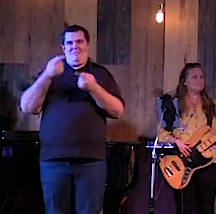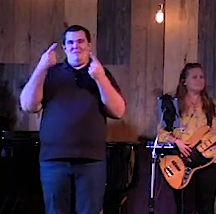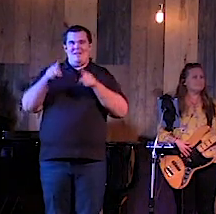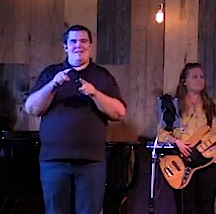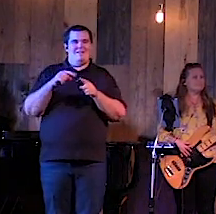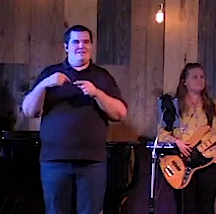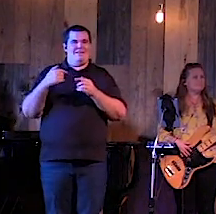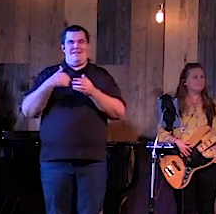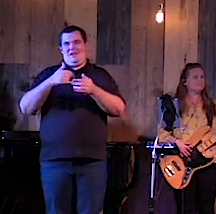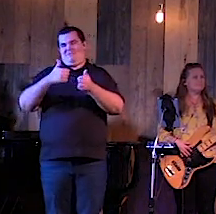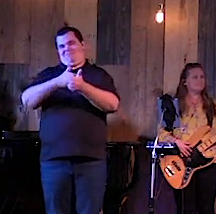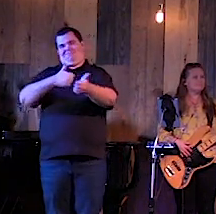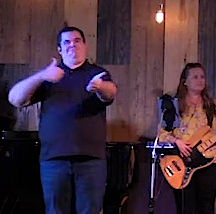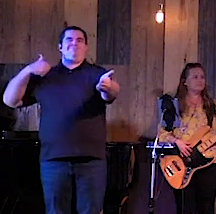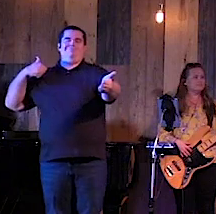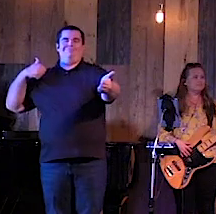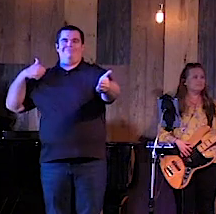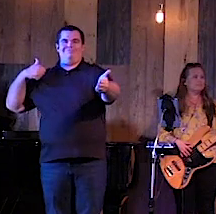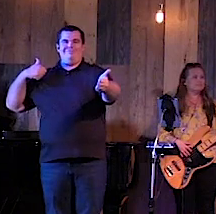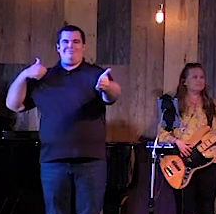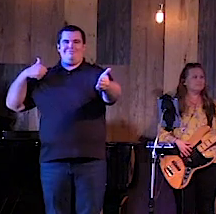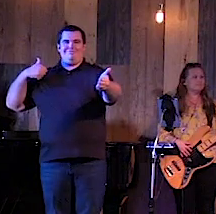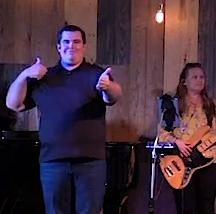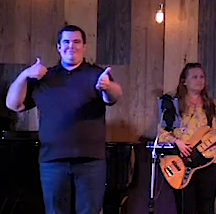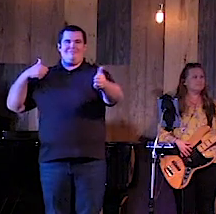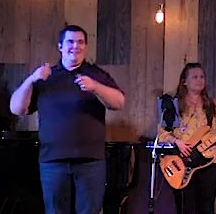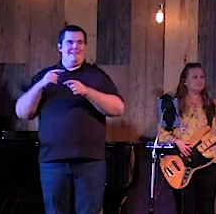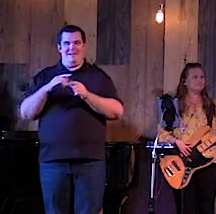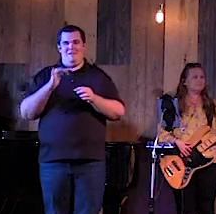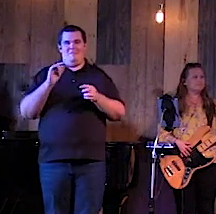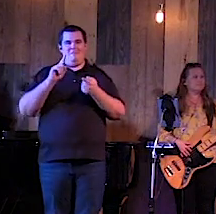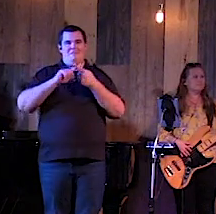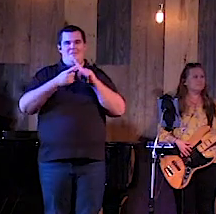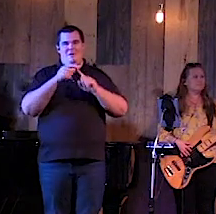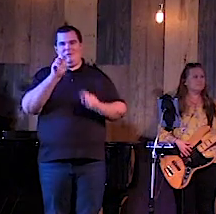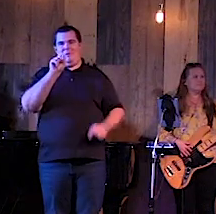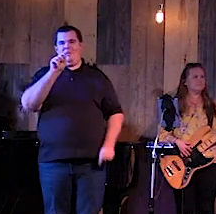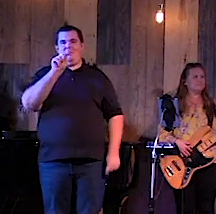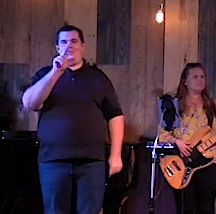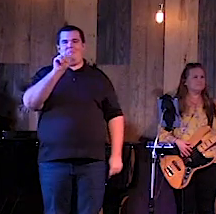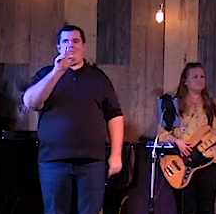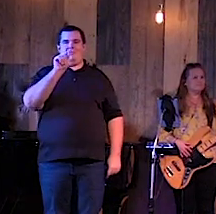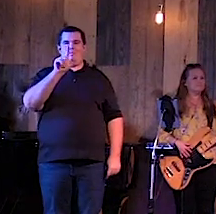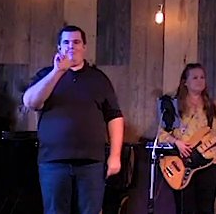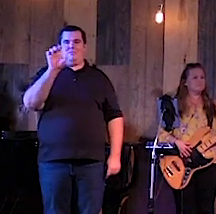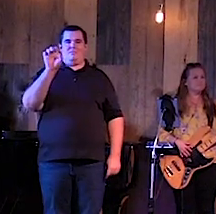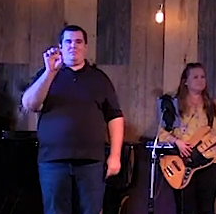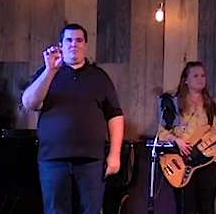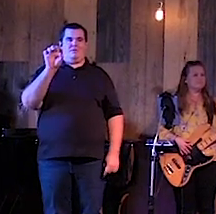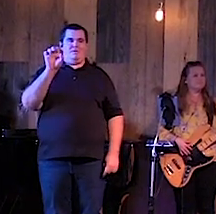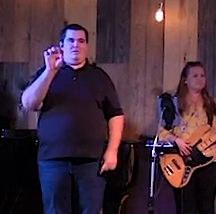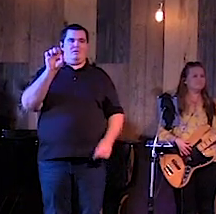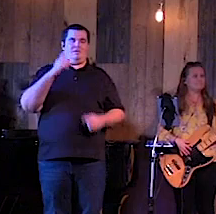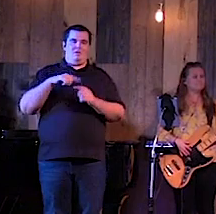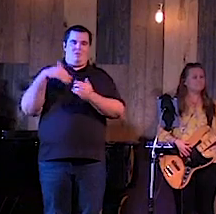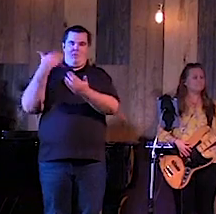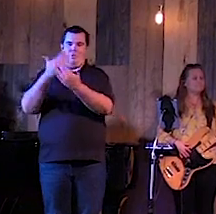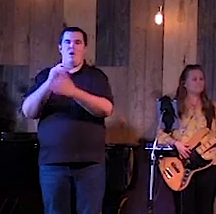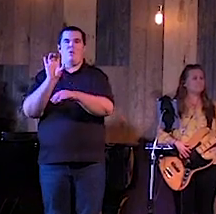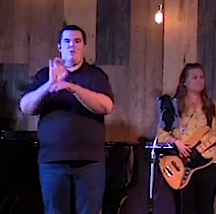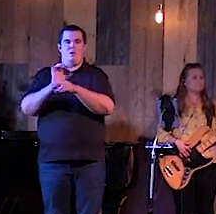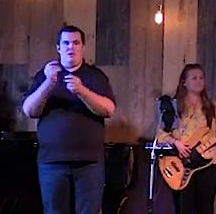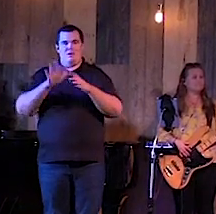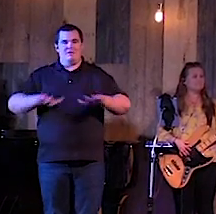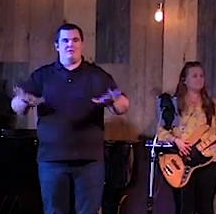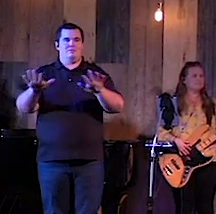down, and I was way behind at that point. So, and actually, our friend Stuart Lee, on Monday, when I arrived out to work at the church property